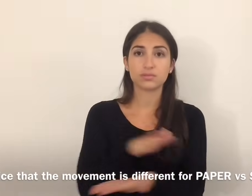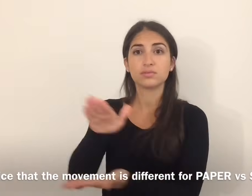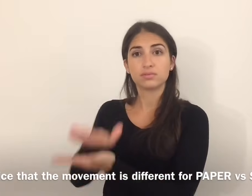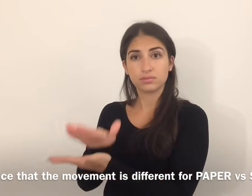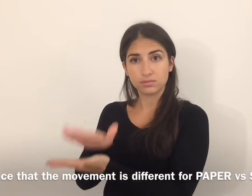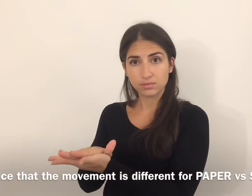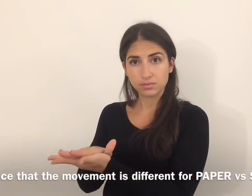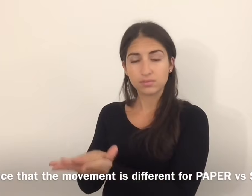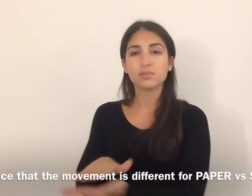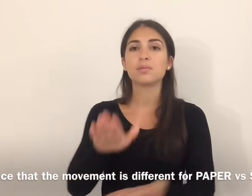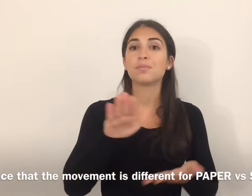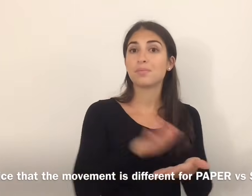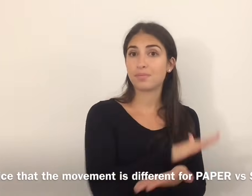movement.